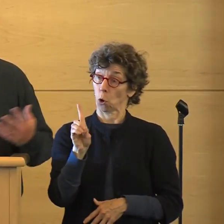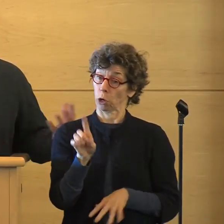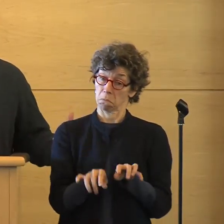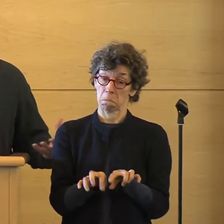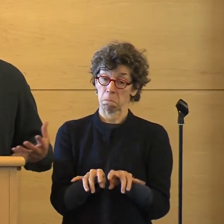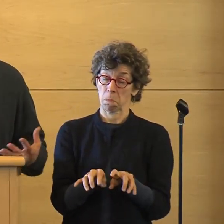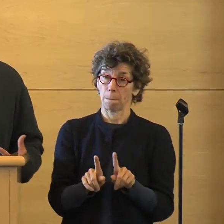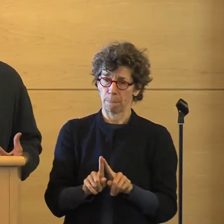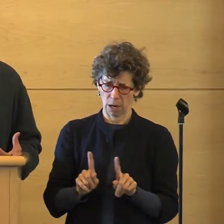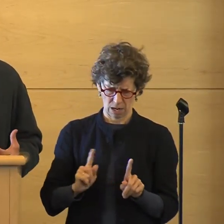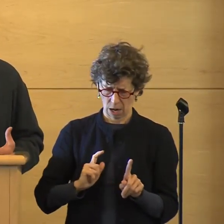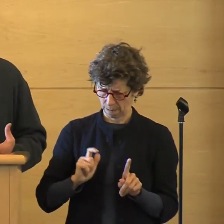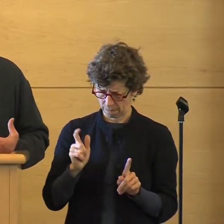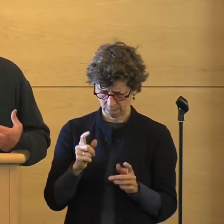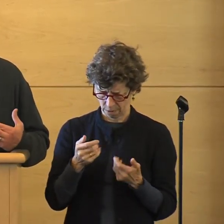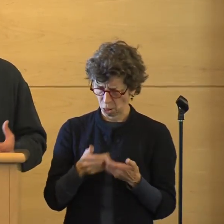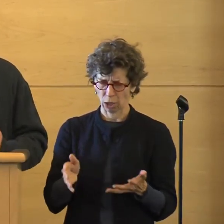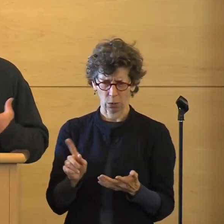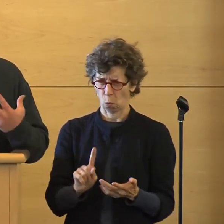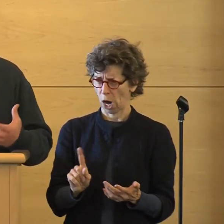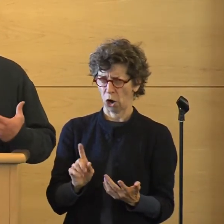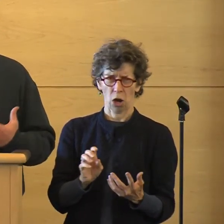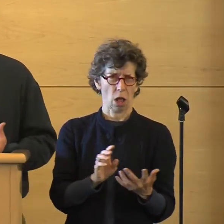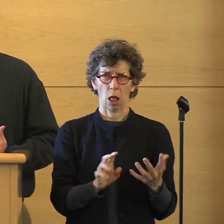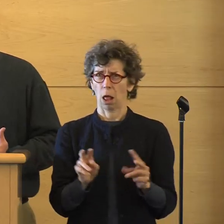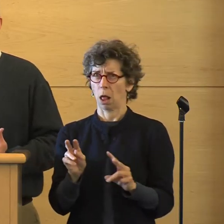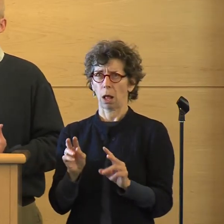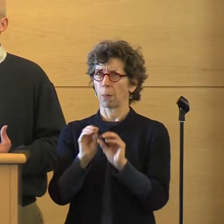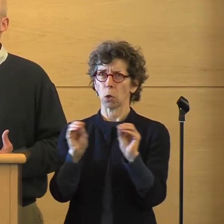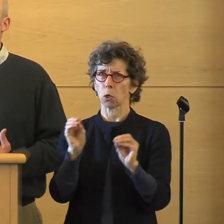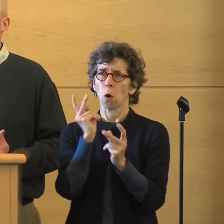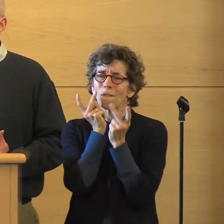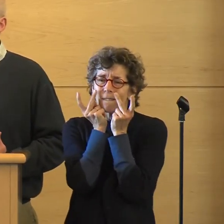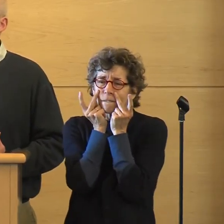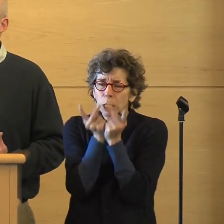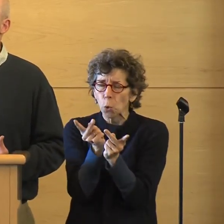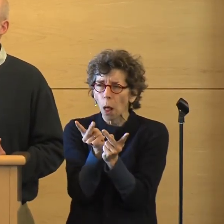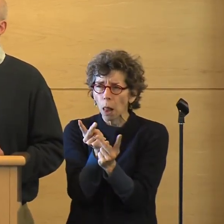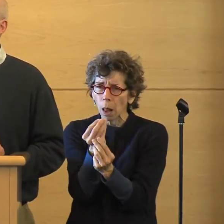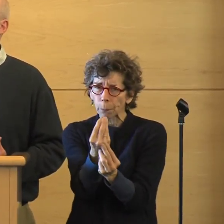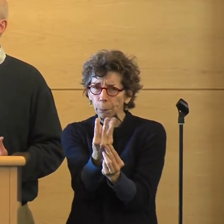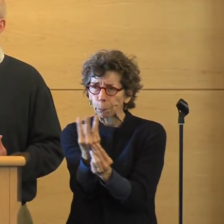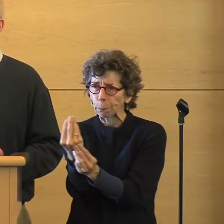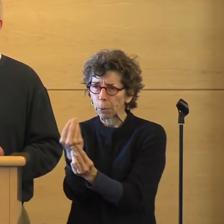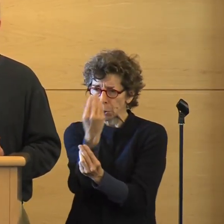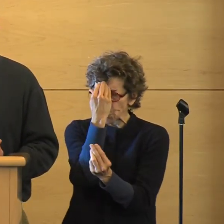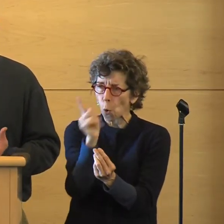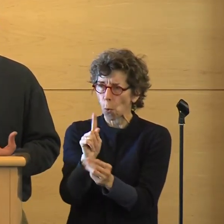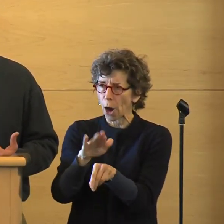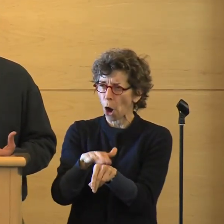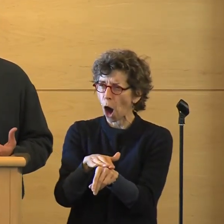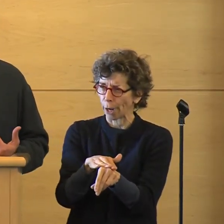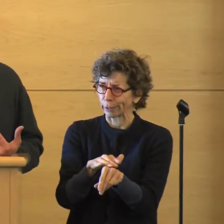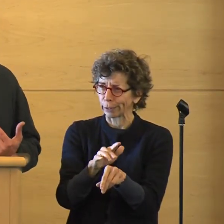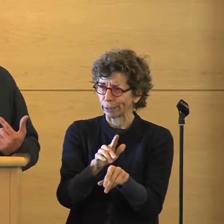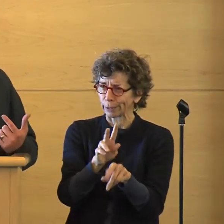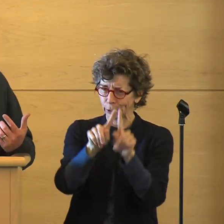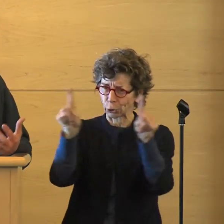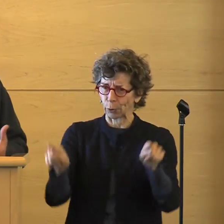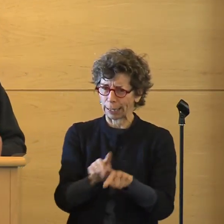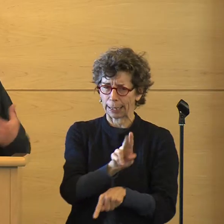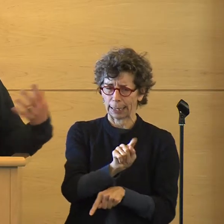have to have a mouse in order to access, then chances are this website has a lot of accessibility problems. If maybe it's